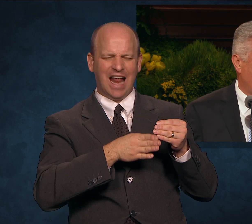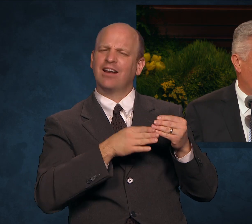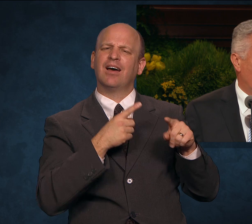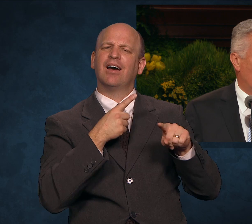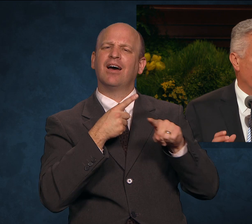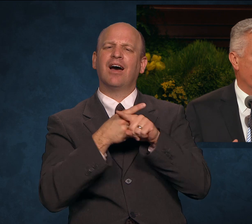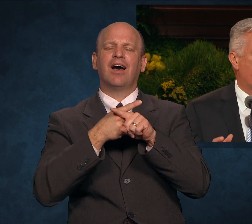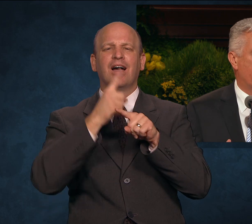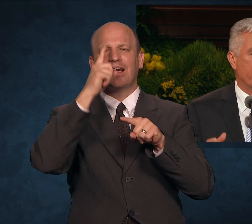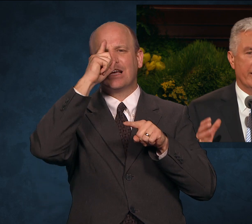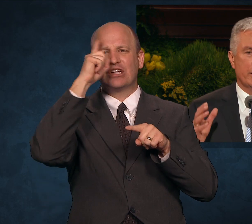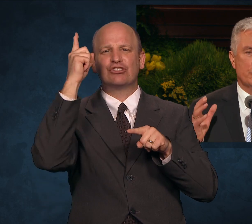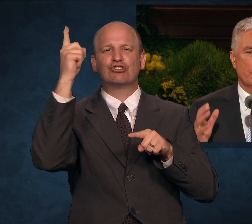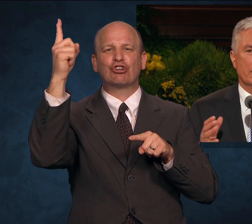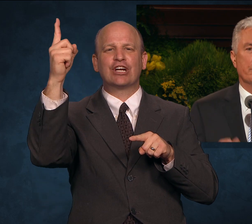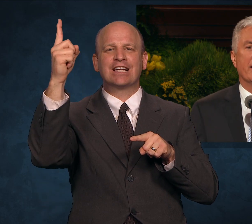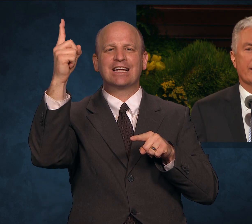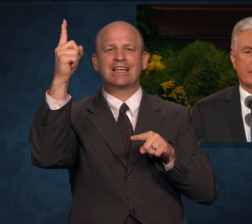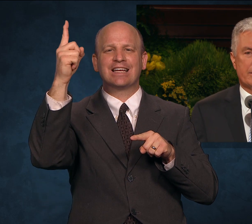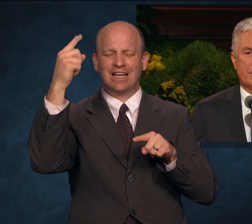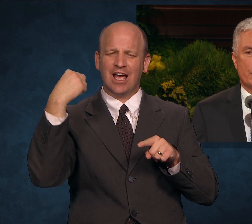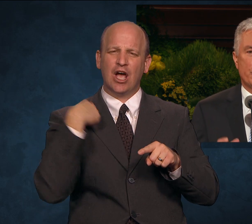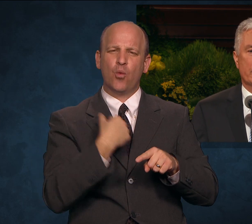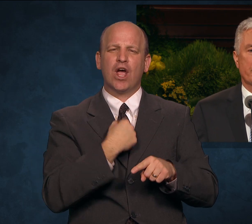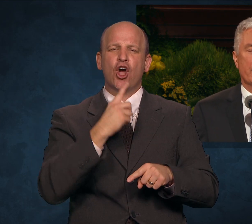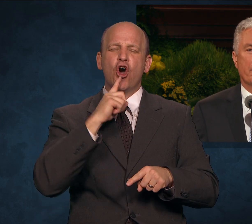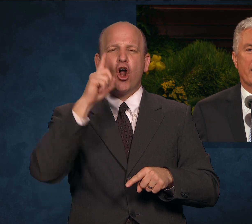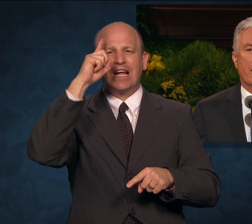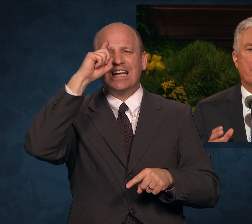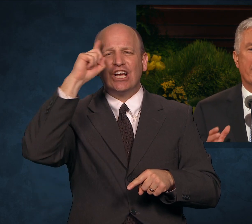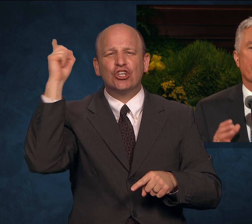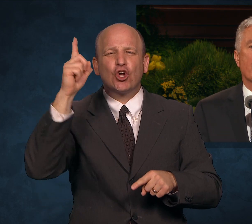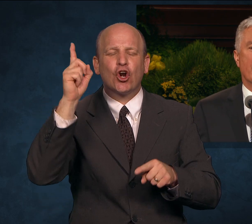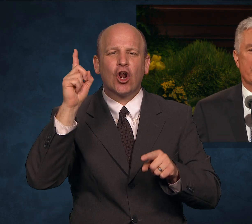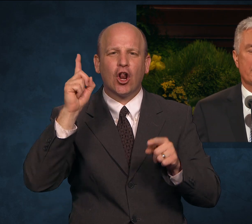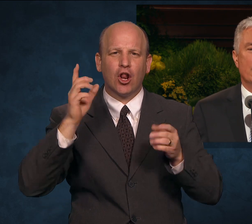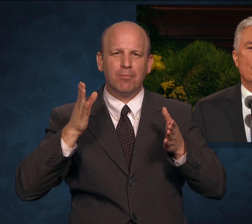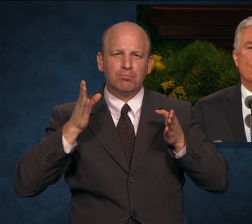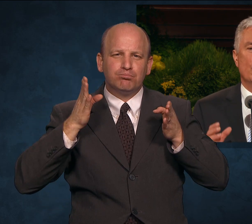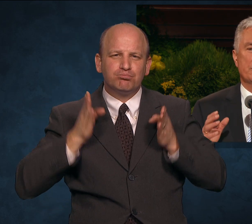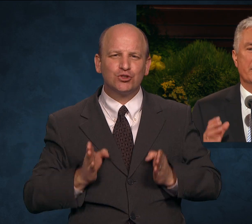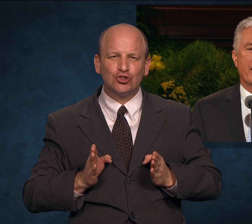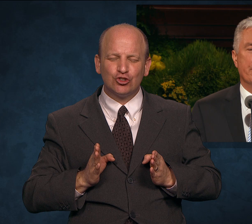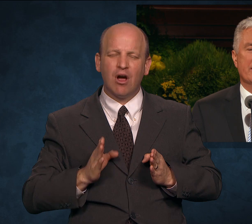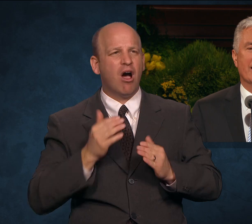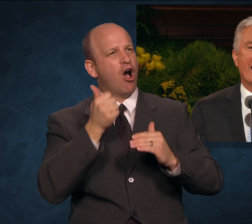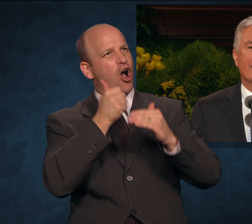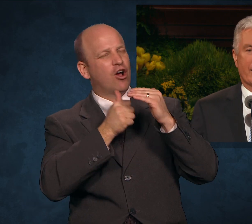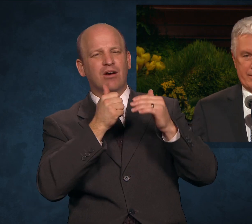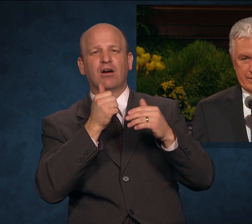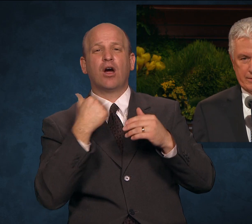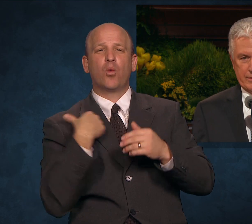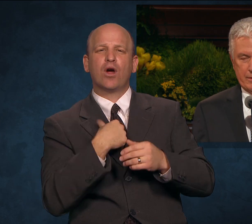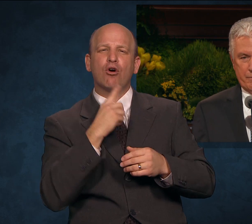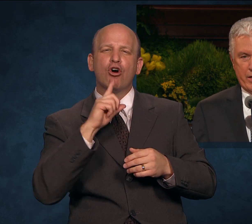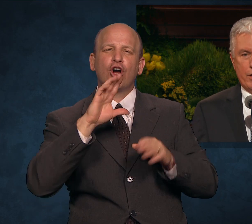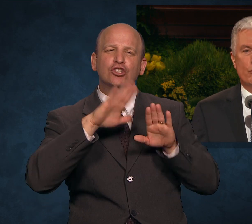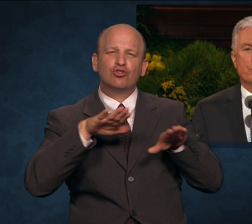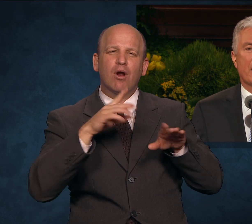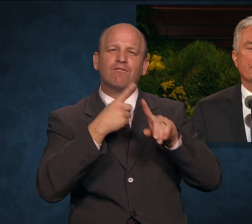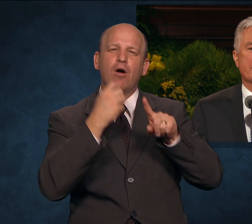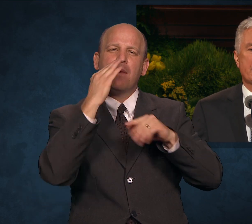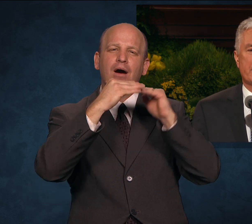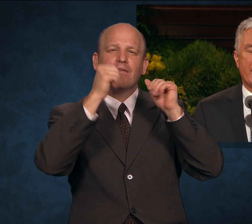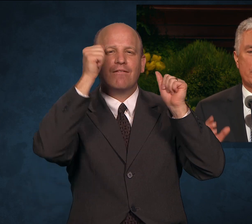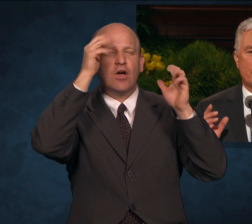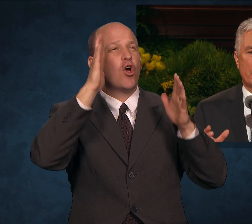Eternity we are Eternal beings Children of the almighty God whose name is endless and